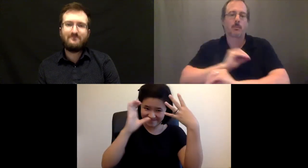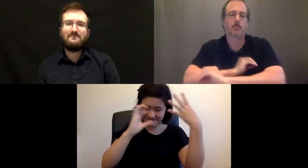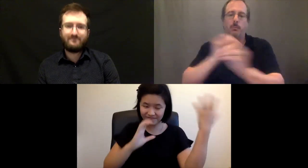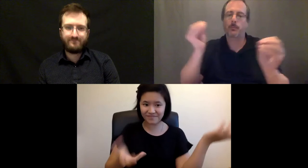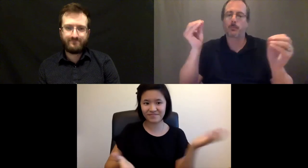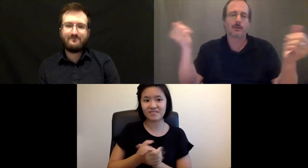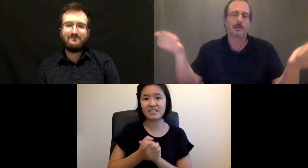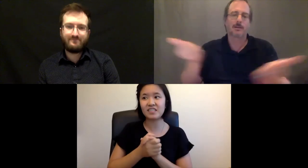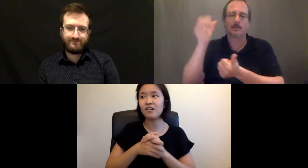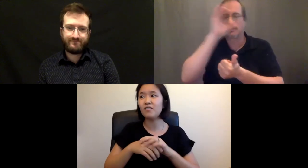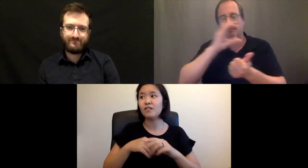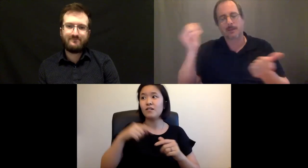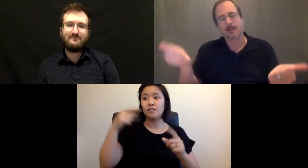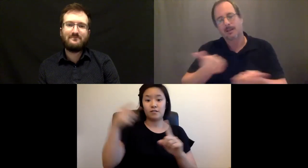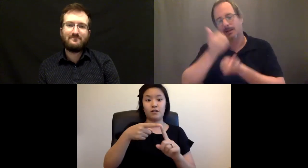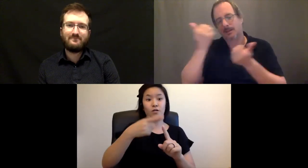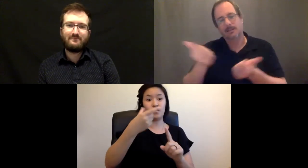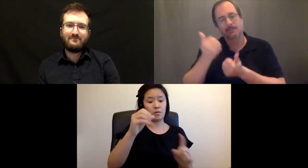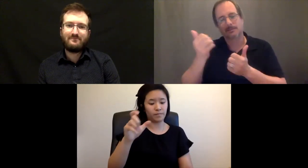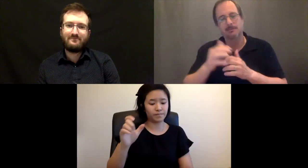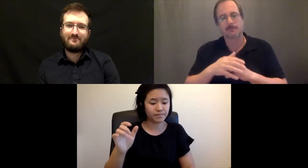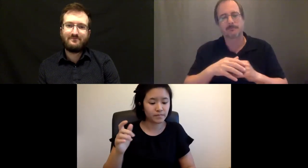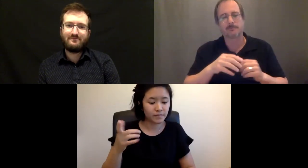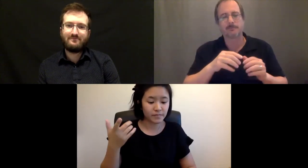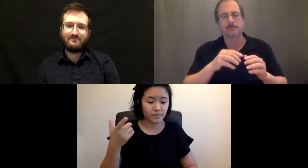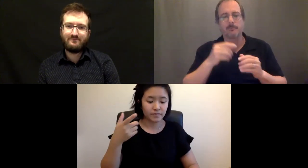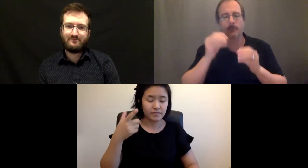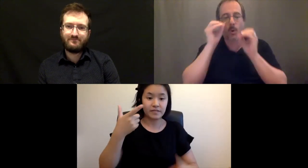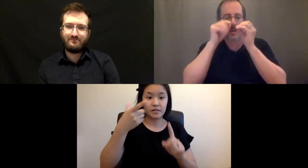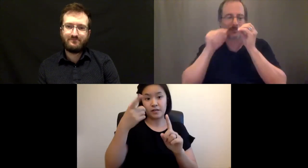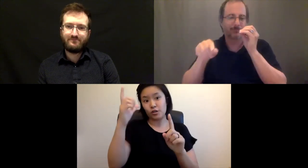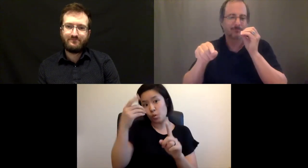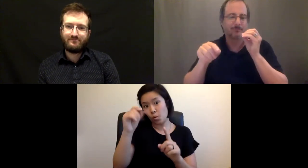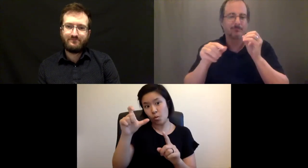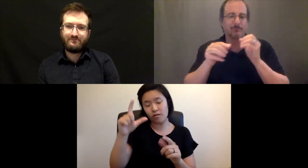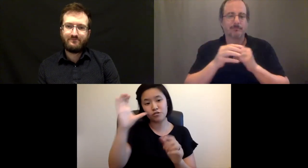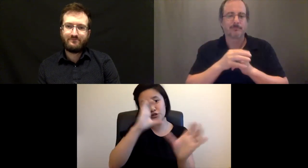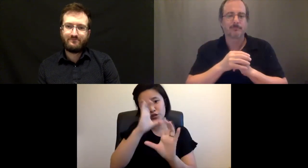information and it's limitless. So Google is your best friend.